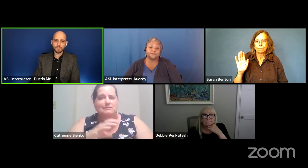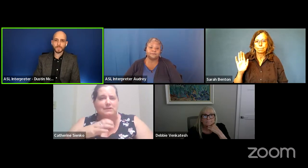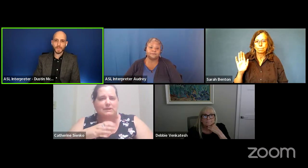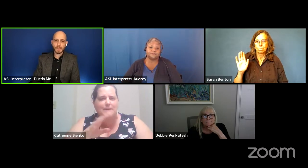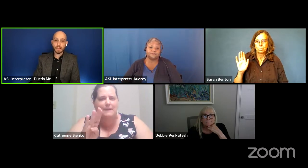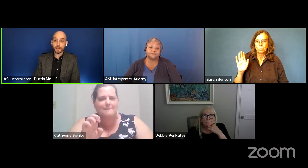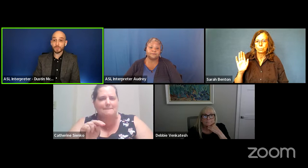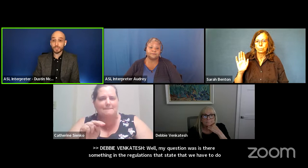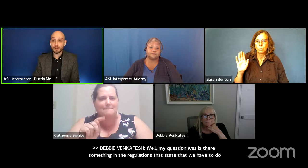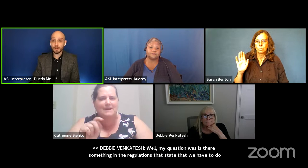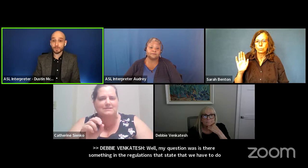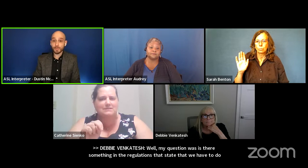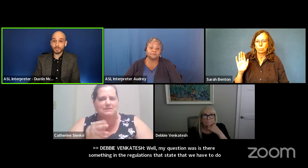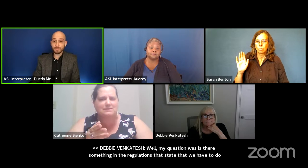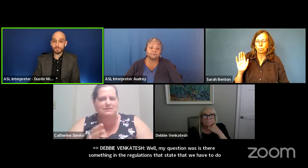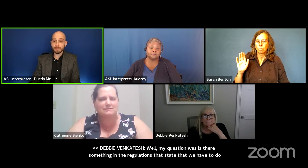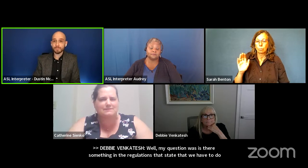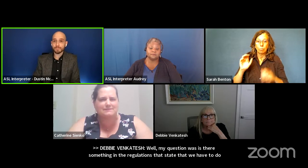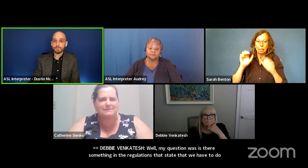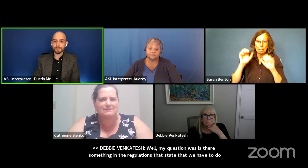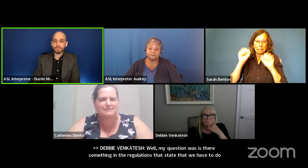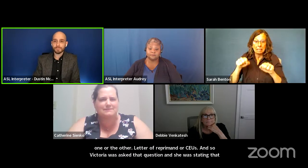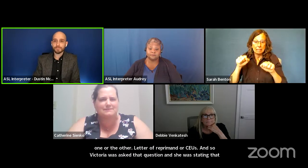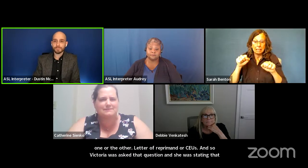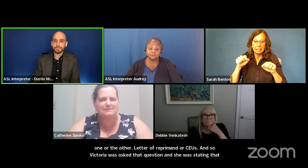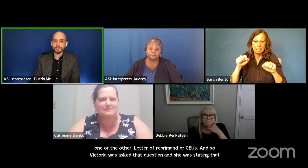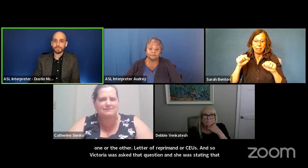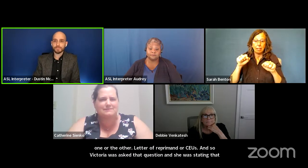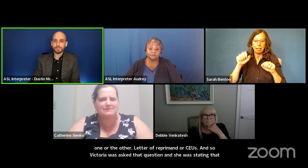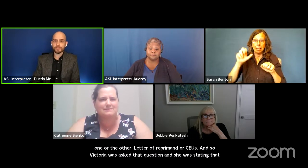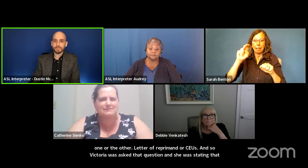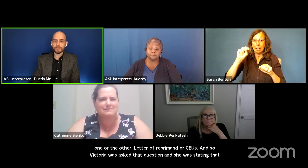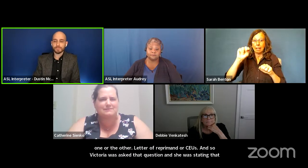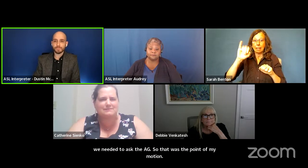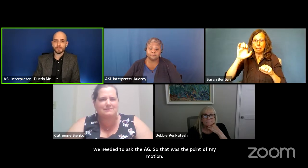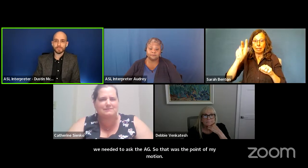Okay. Commissioner Benton?